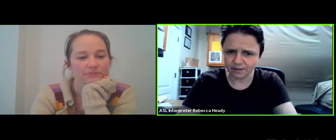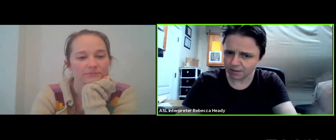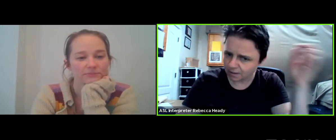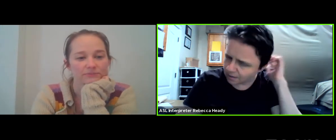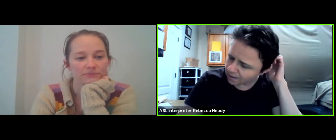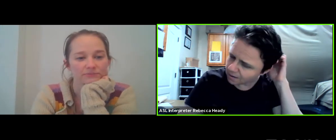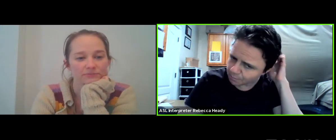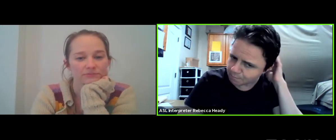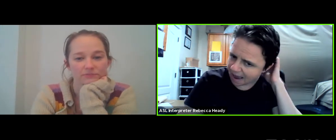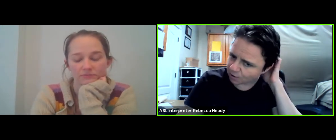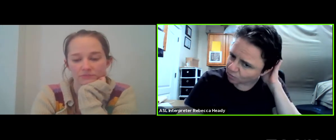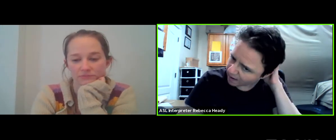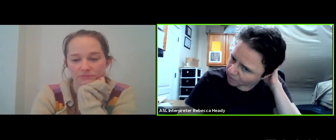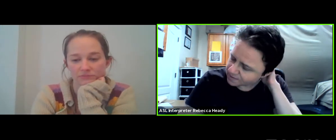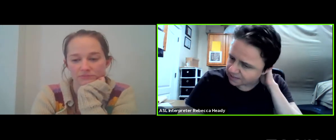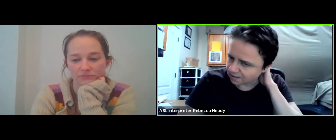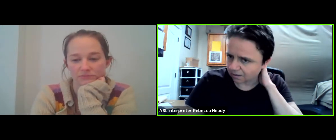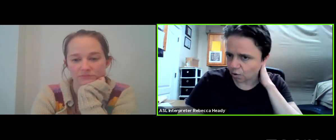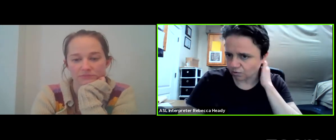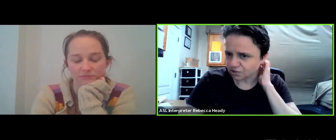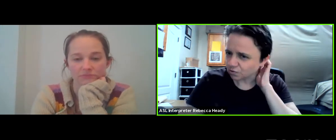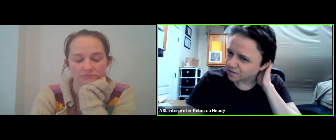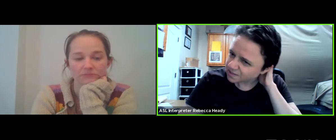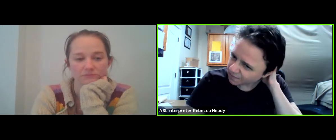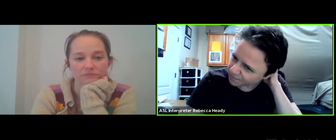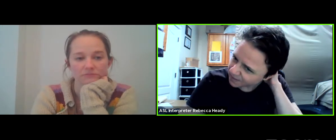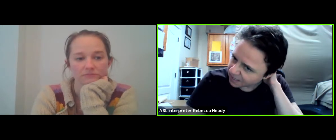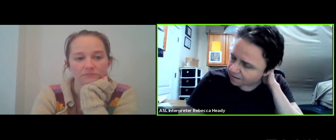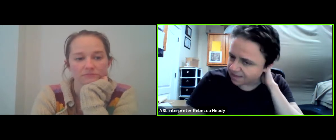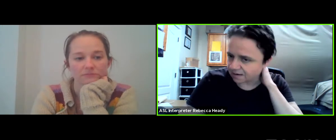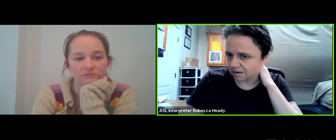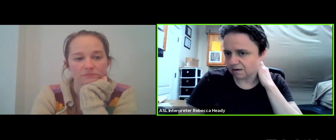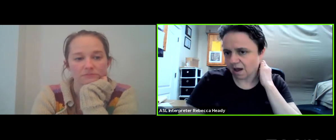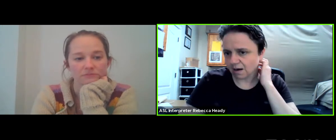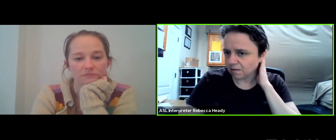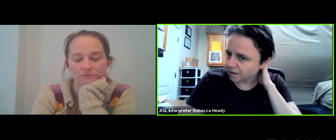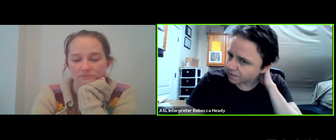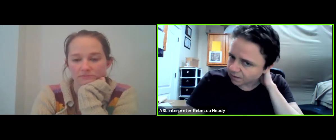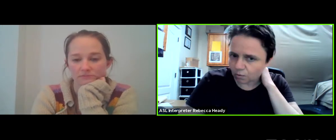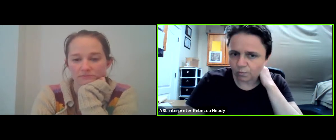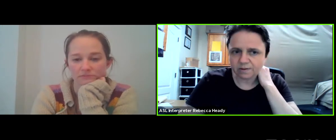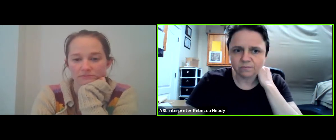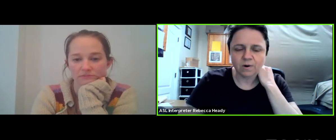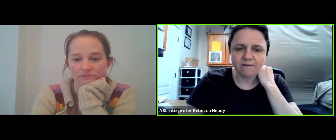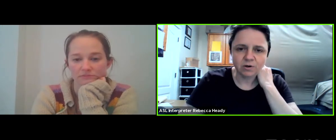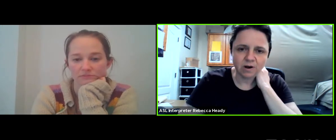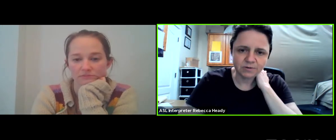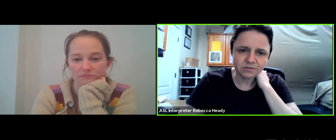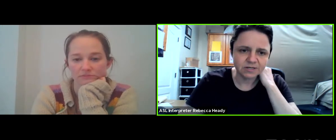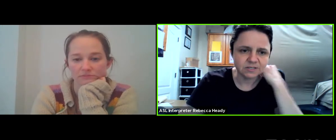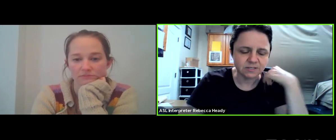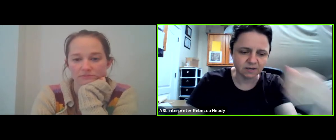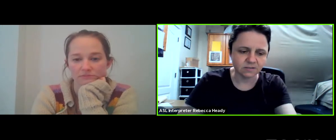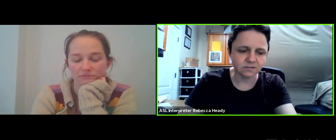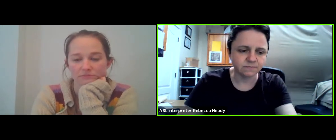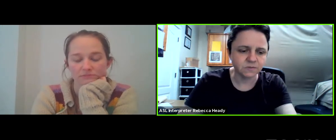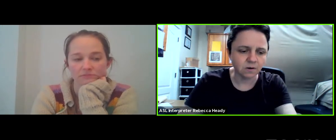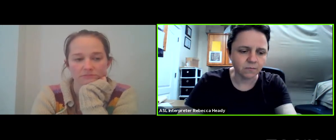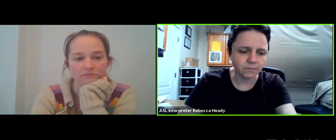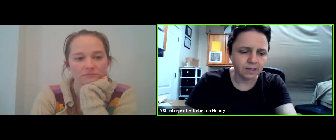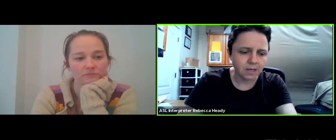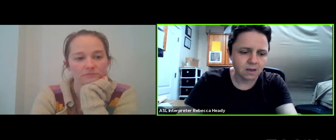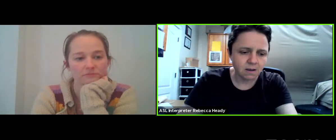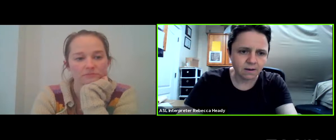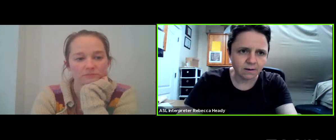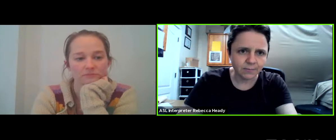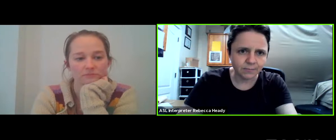of good background cultural stuff that not a lot, you know, we have a good opportunity to discuss.